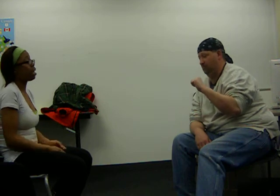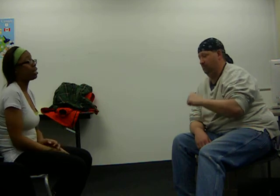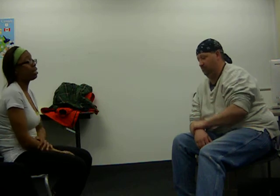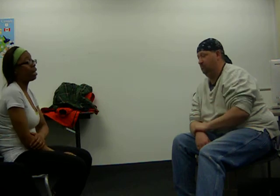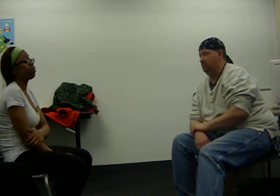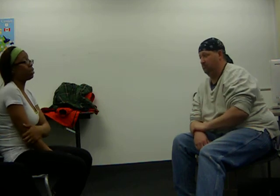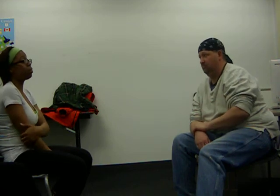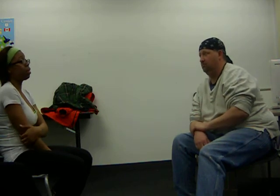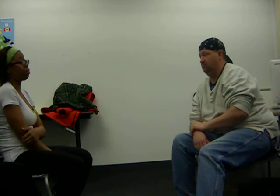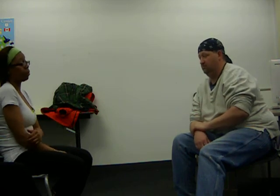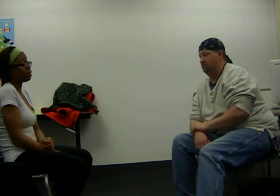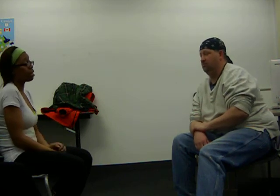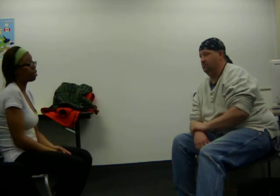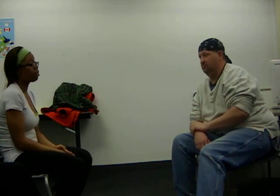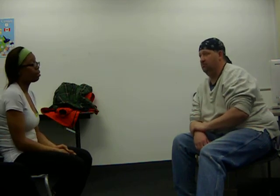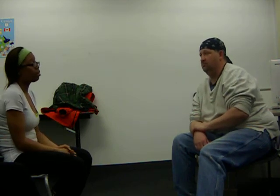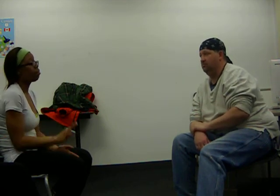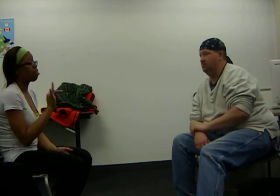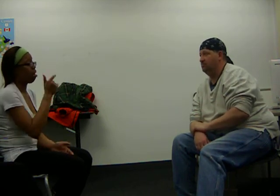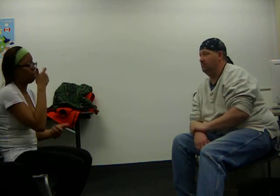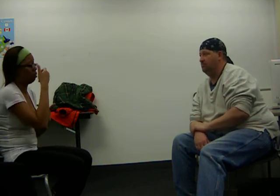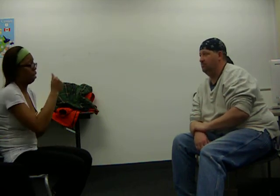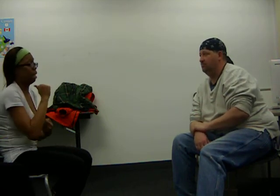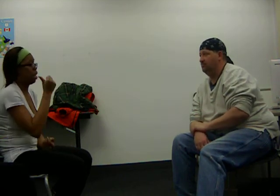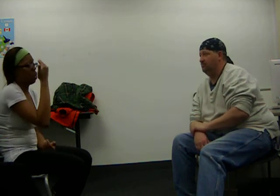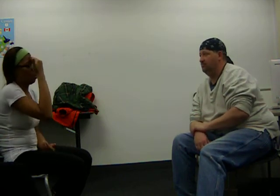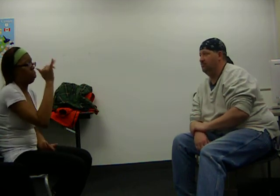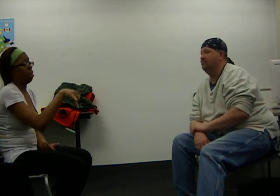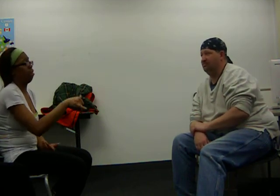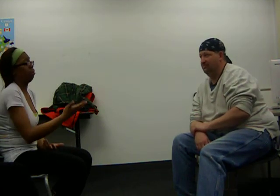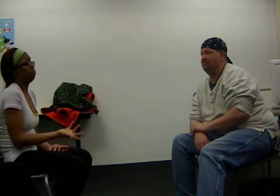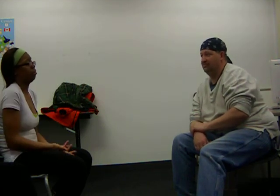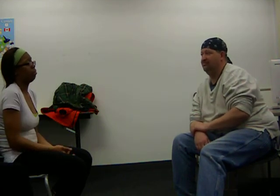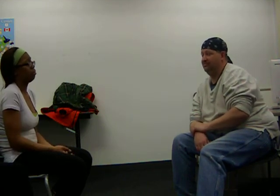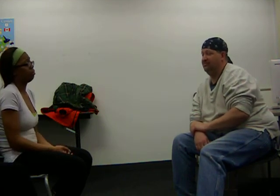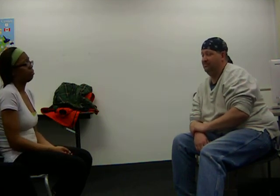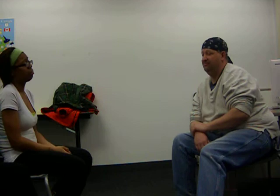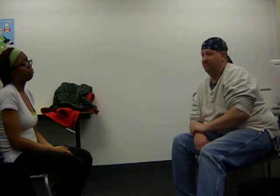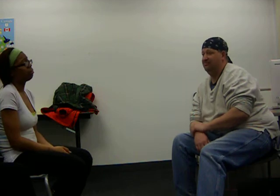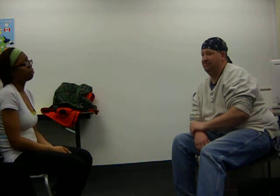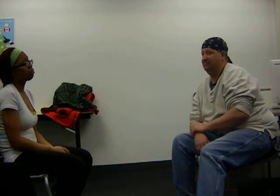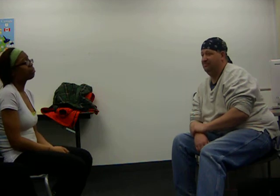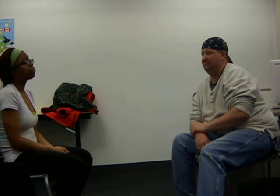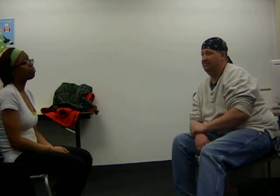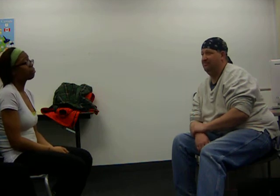Yes, Dan wants to become a priest. Interesting, I didn't know that.